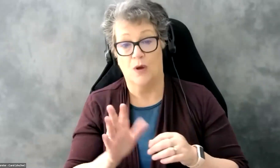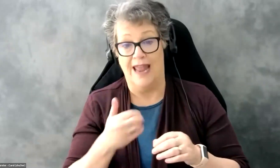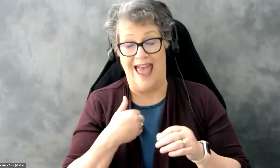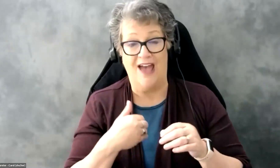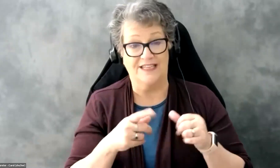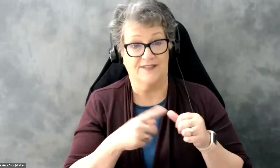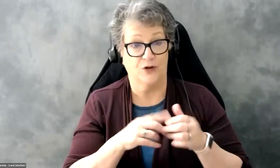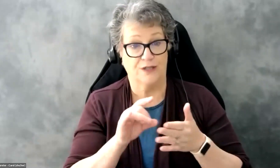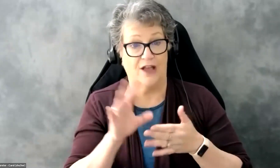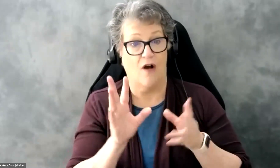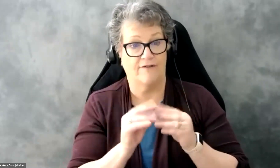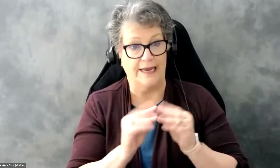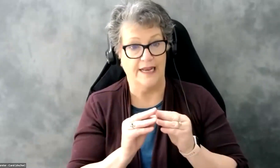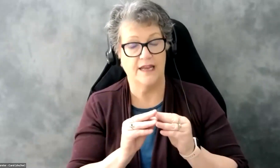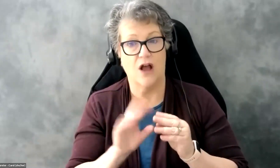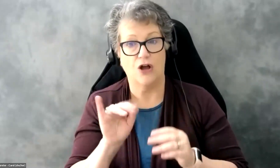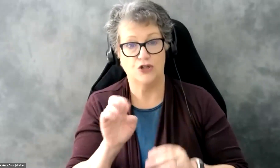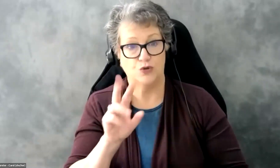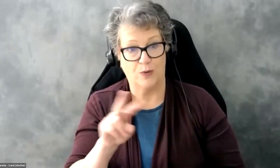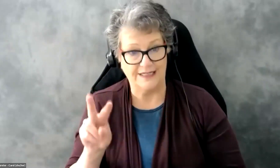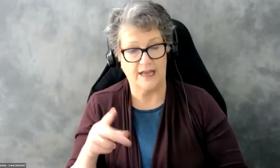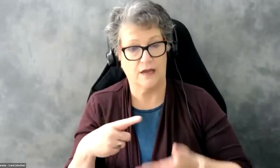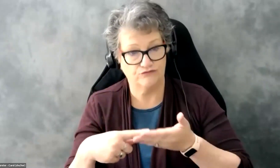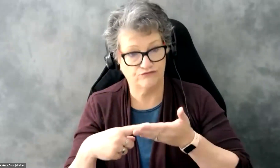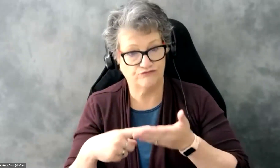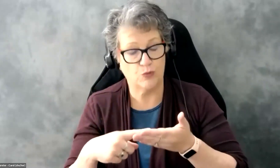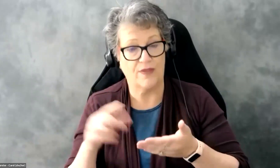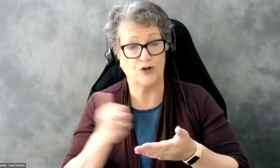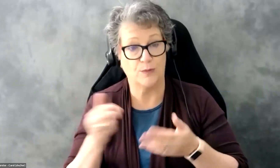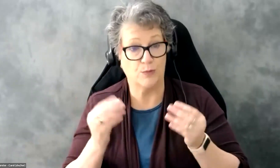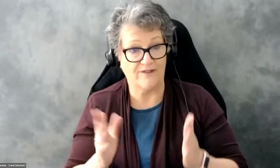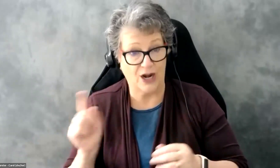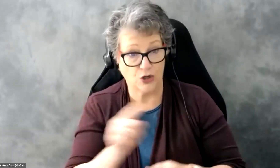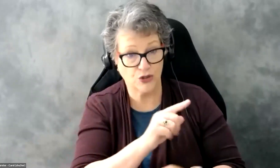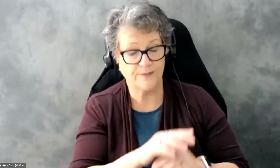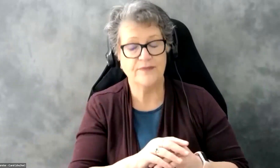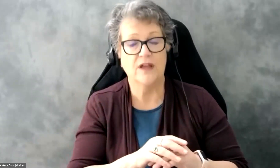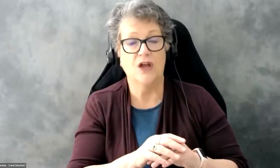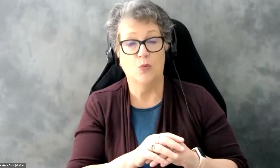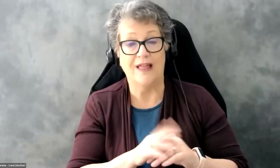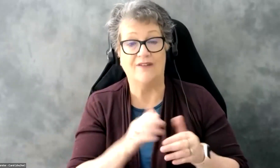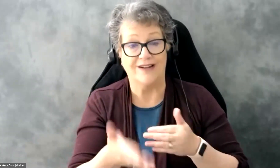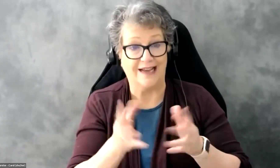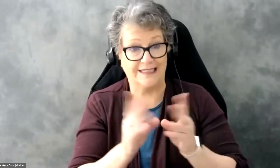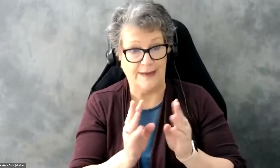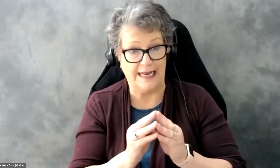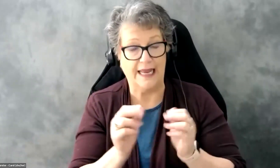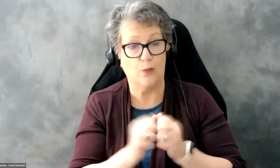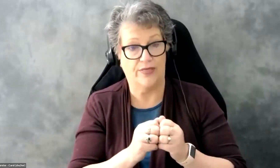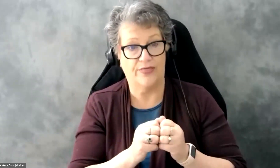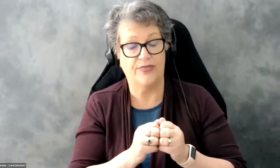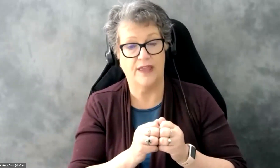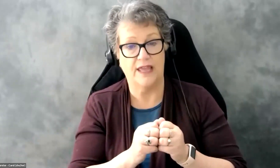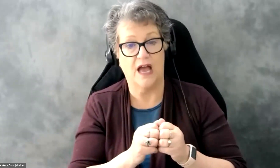meeting on June 22nd, talk about it with our transportation providers. We're going to schedule a follow-up meeting with